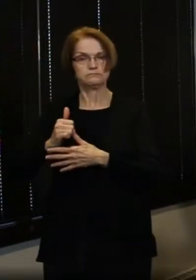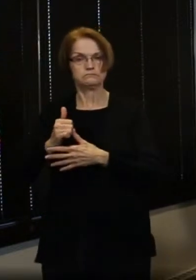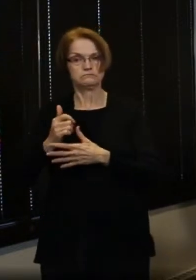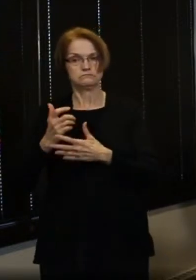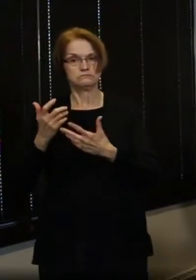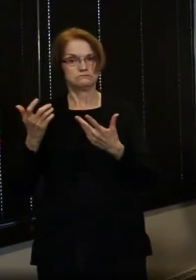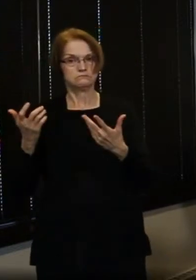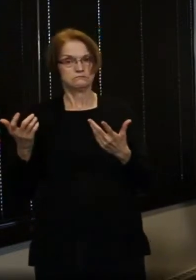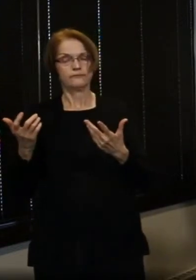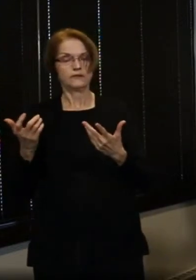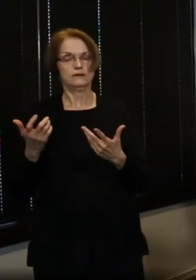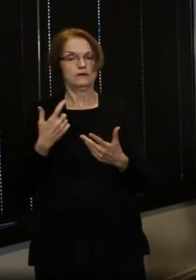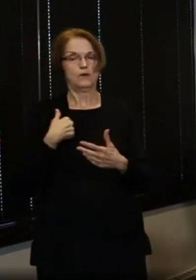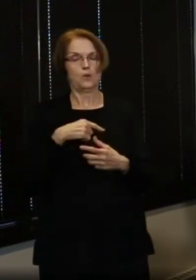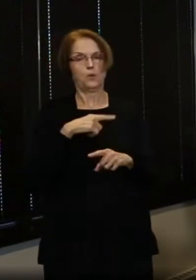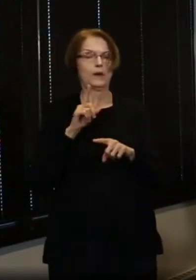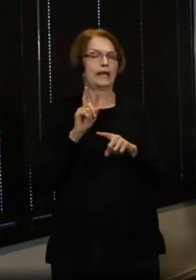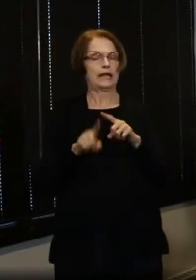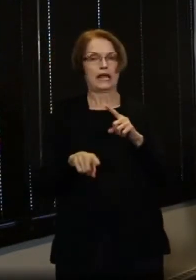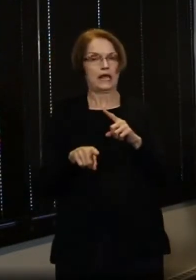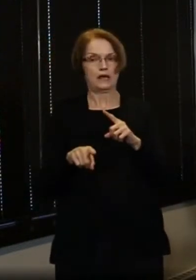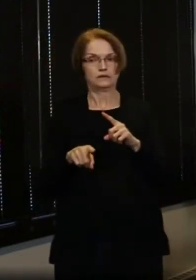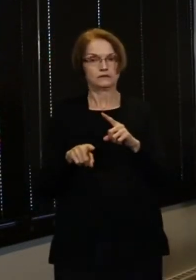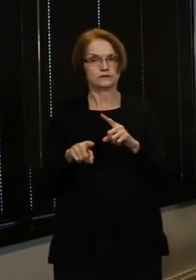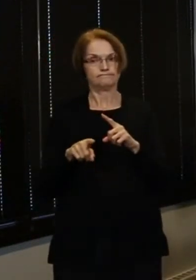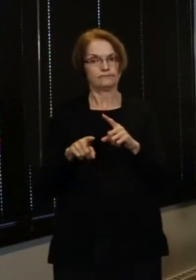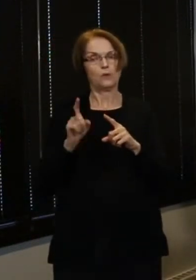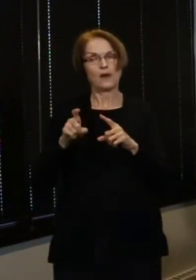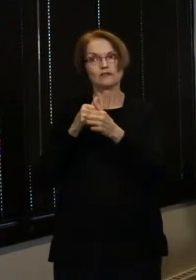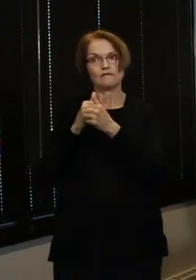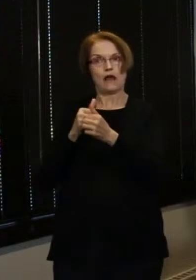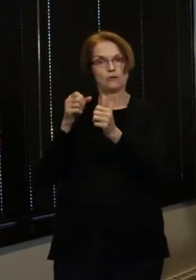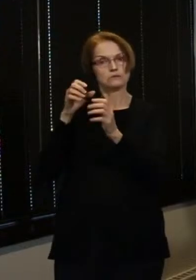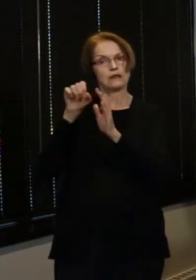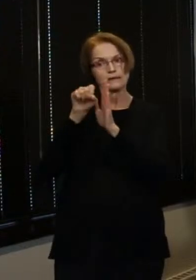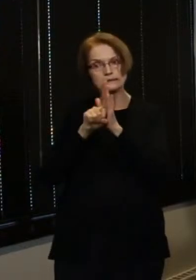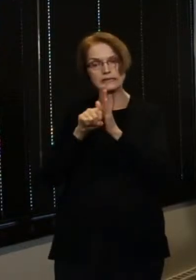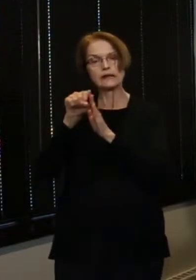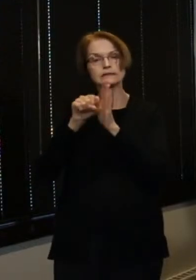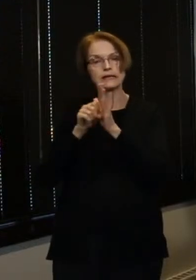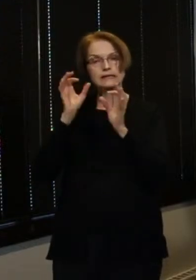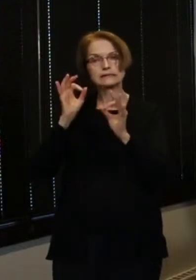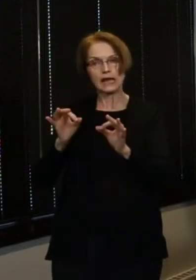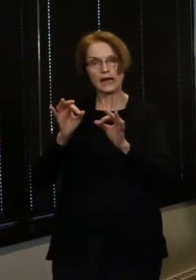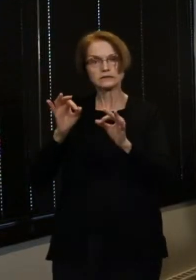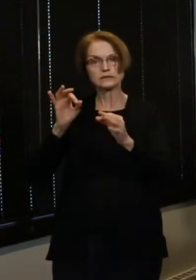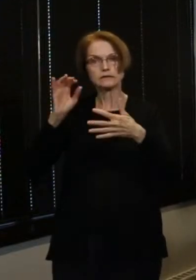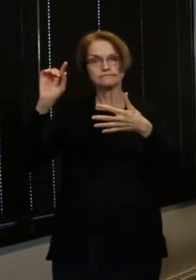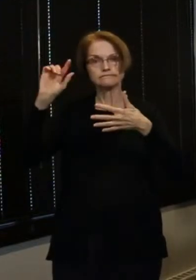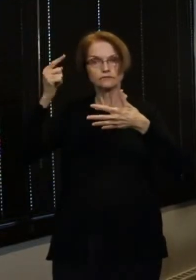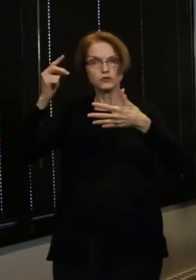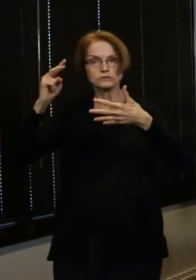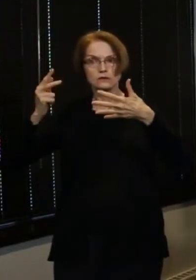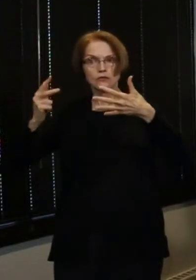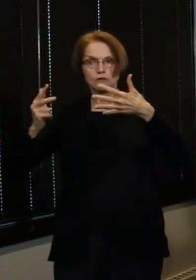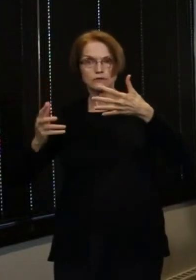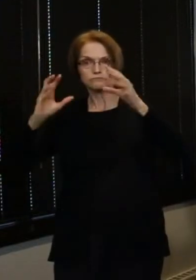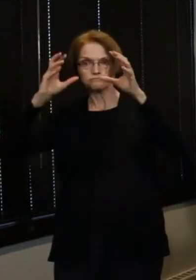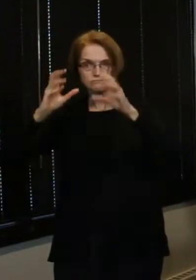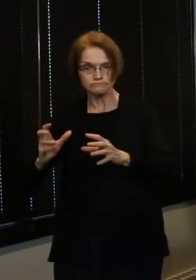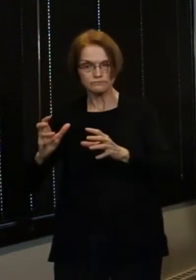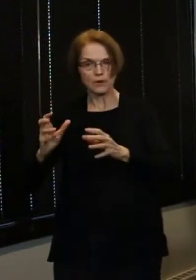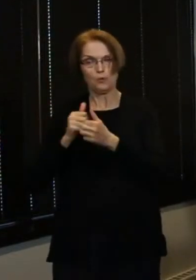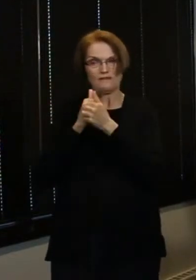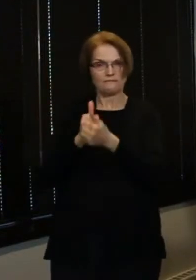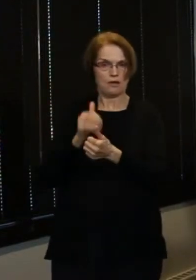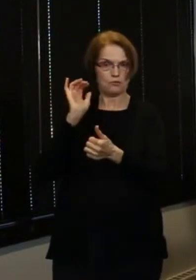We can't move ahead of the state. So the state sets the tiering system, and then we follow the tiering